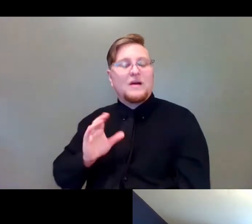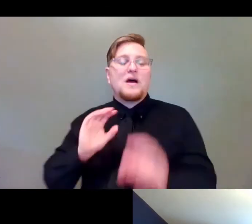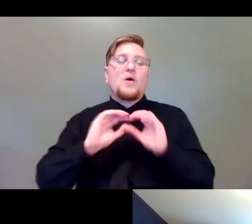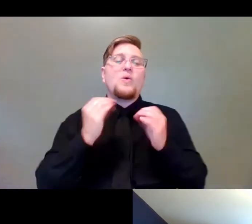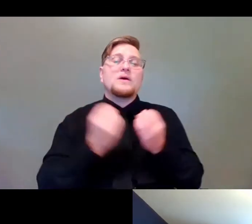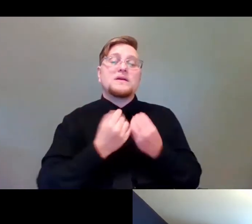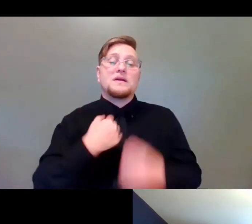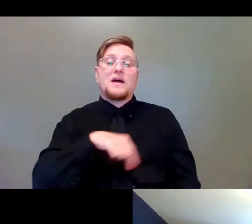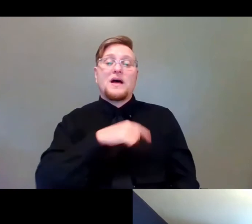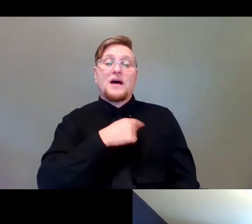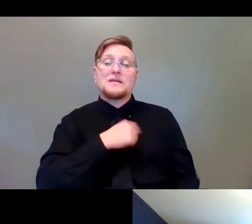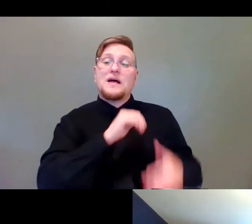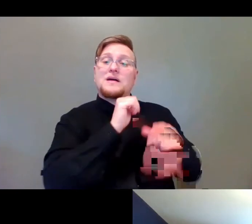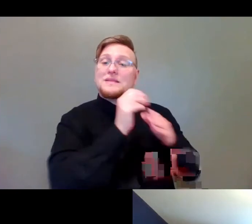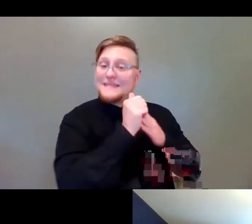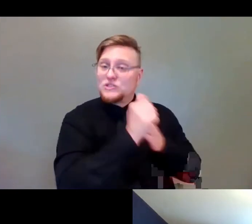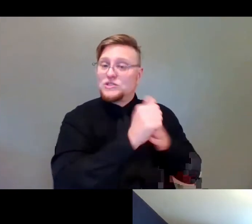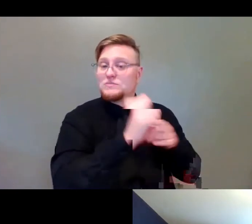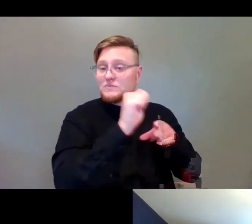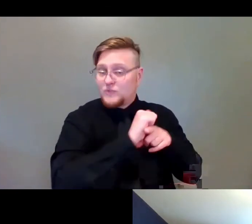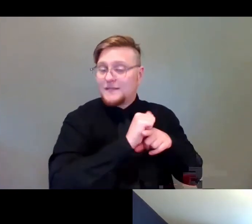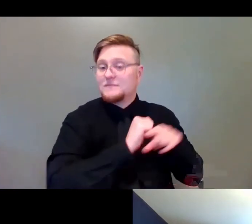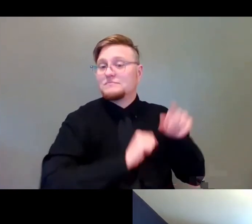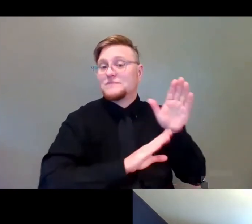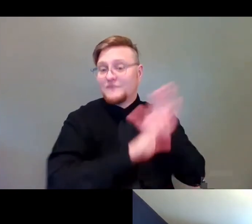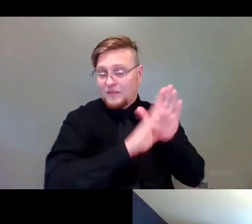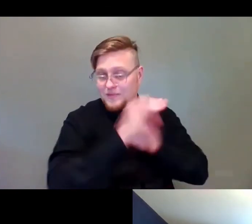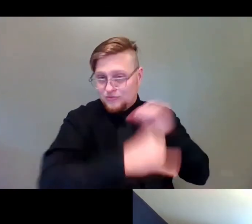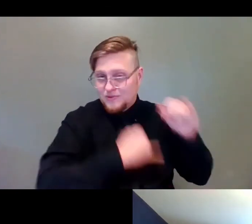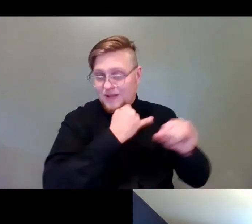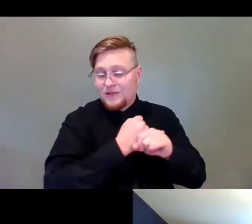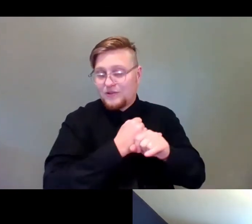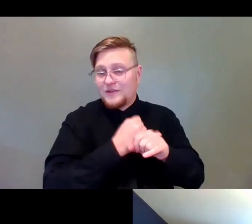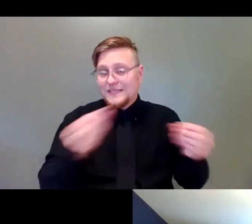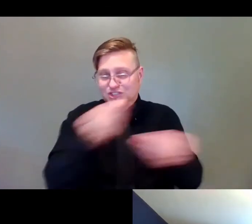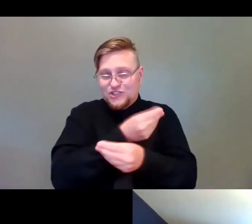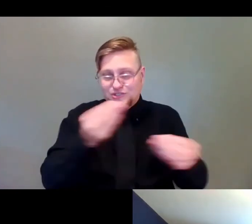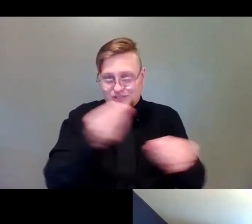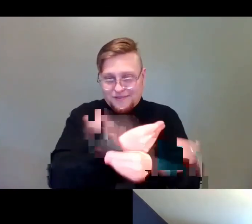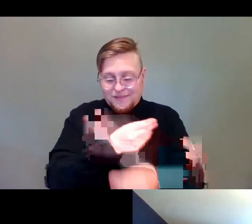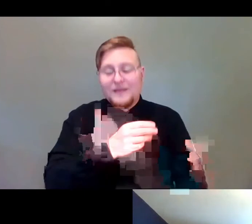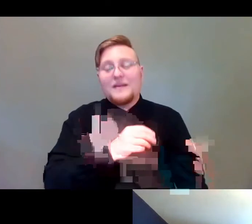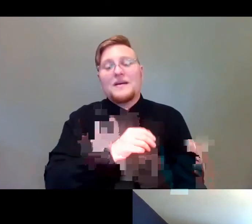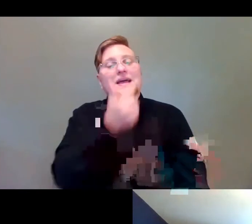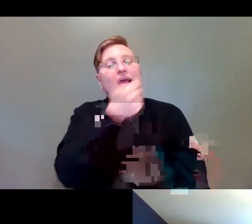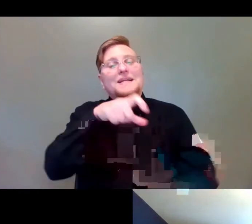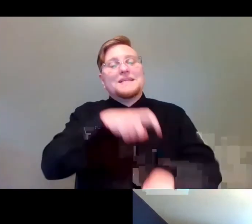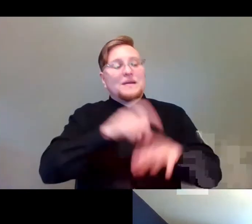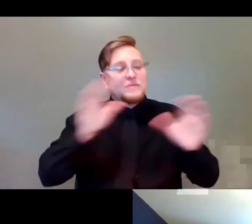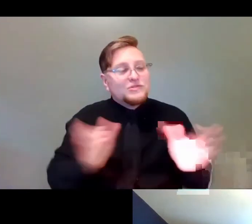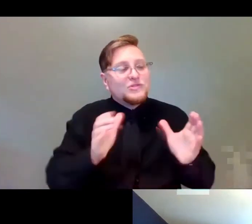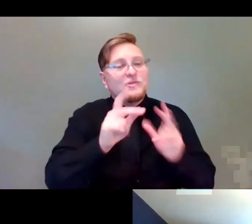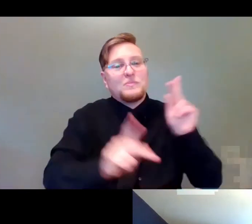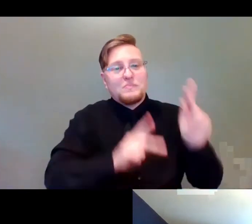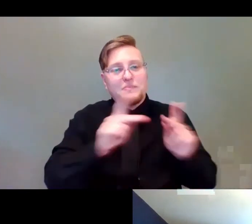besides leadership training, we work in international development and we work in international exchange, is, you know, anytime you can encourage people to go